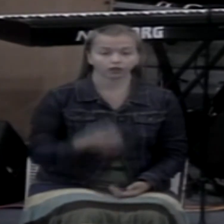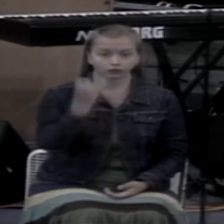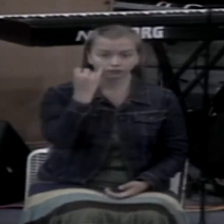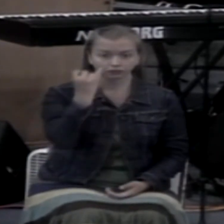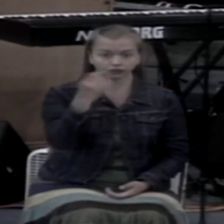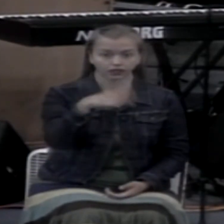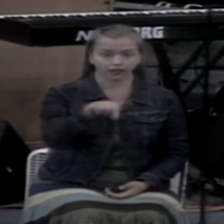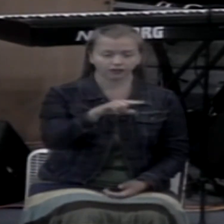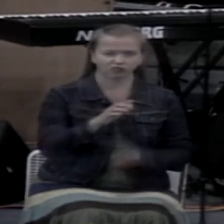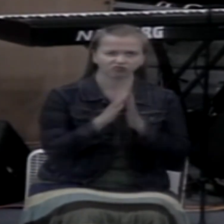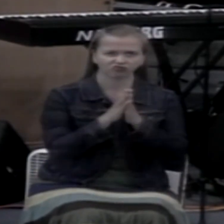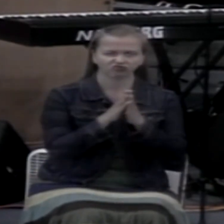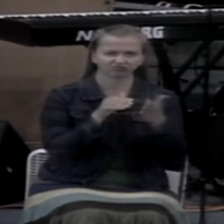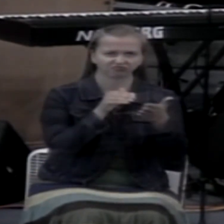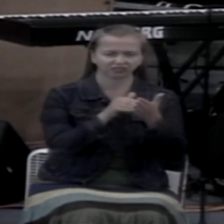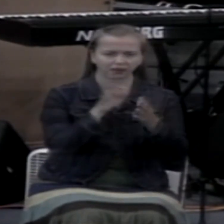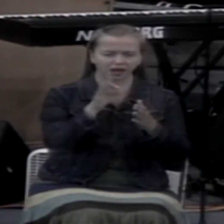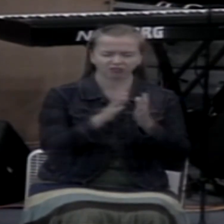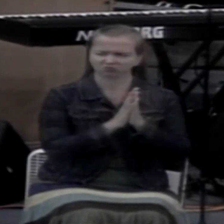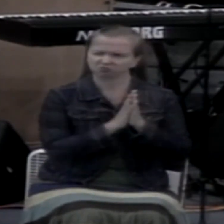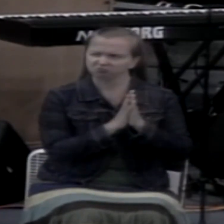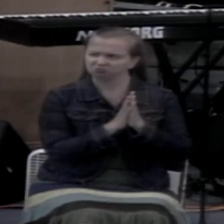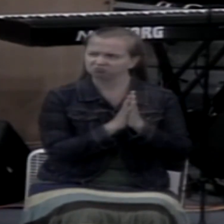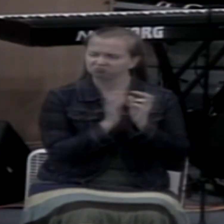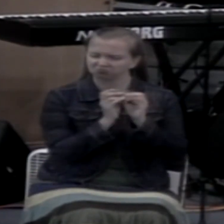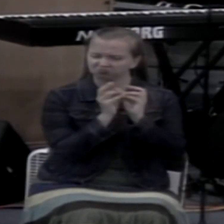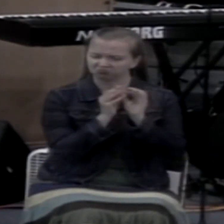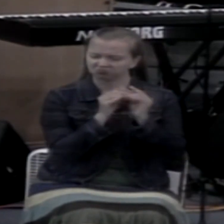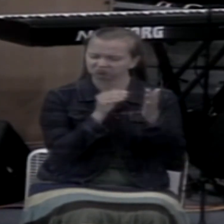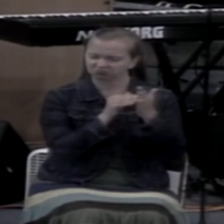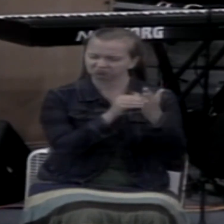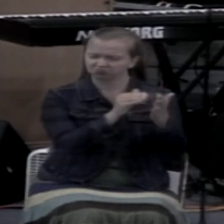gone up and said, you know what I saw Pastor Grant do? But don't tell Jesus,